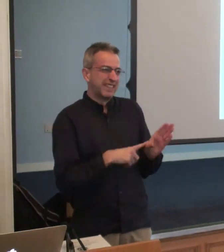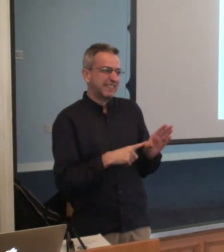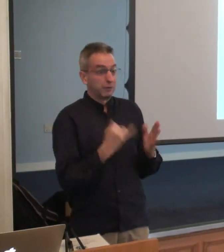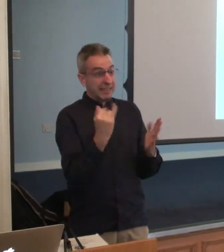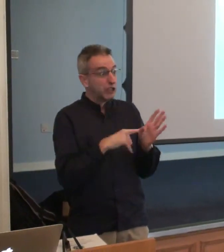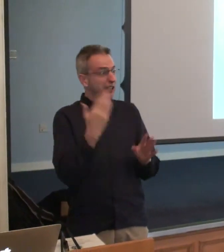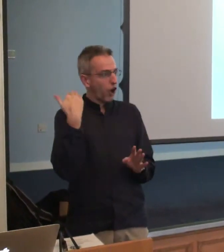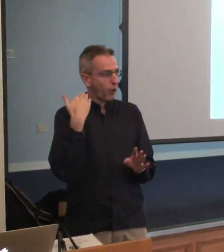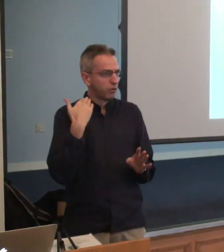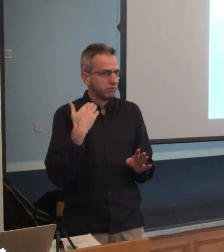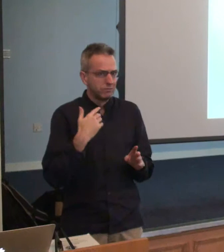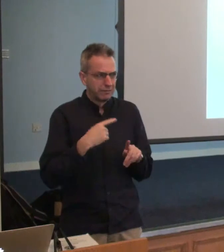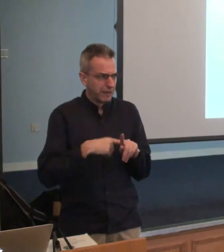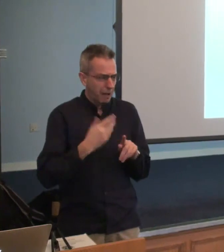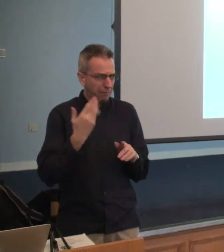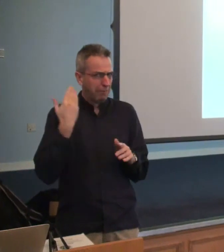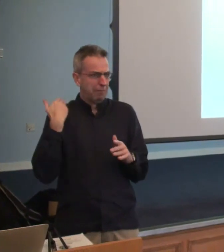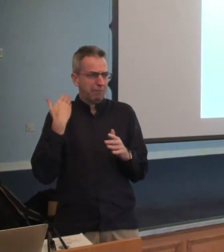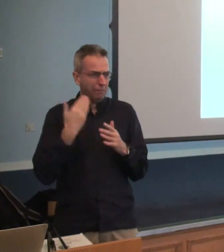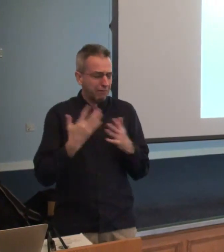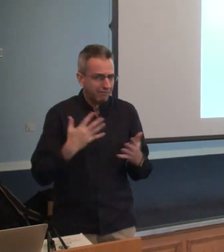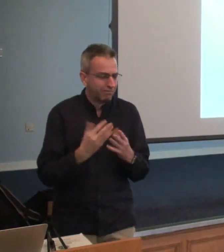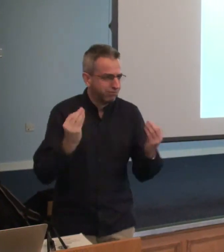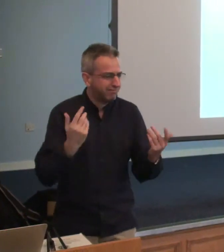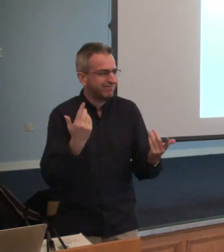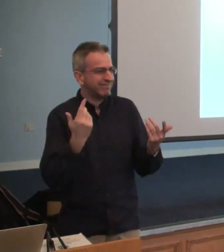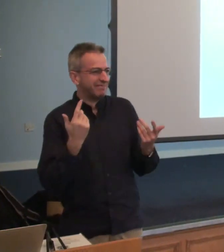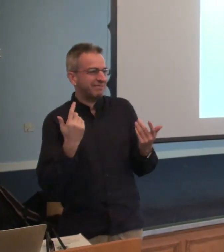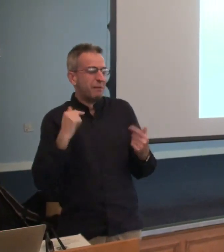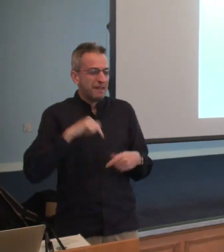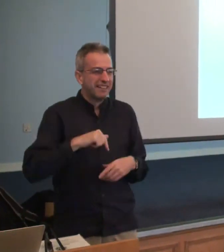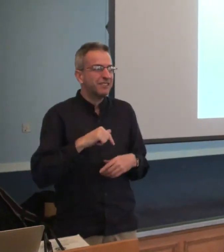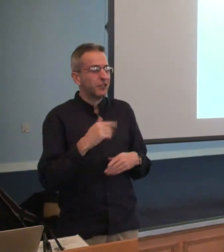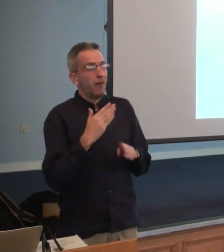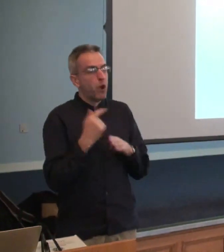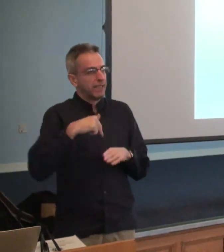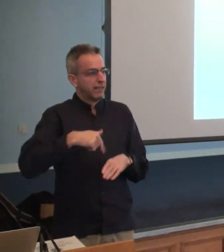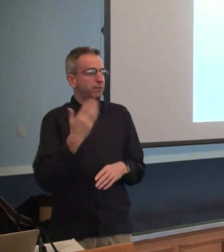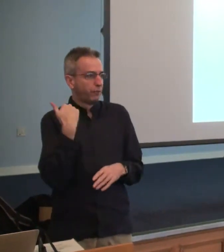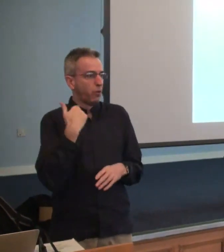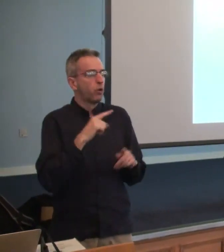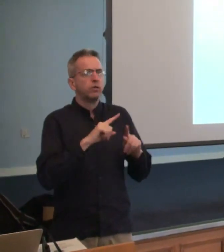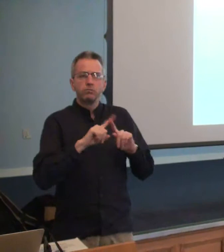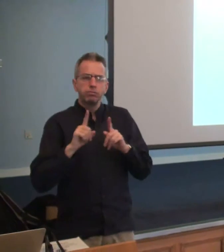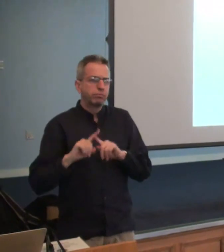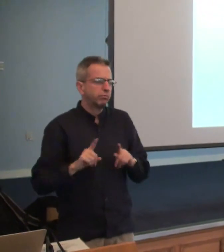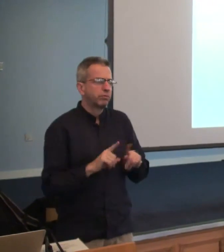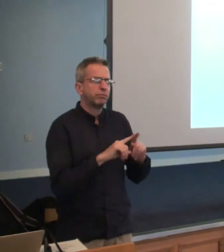Because I worked here before, about 6 years ago, for 2 years, and oh, that time has just disappeared. Where does time go? So I have worked here